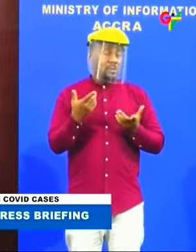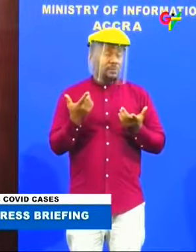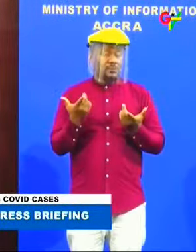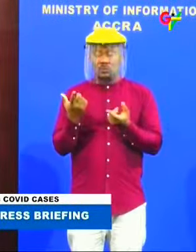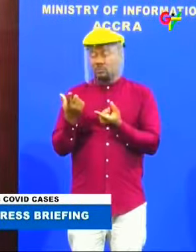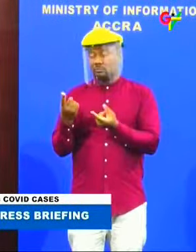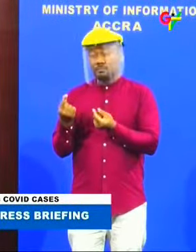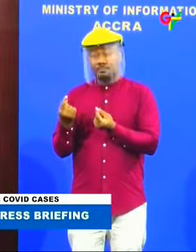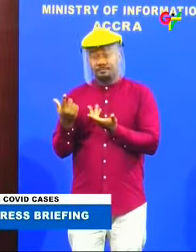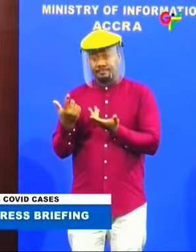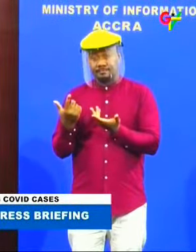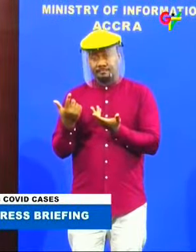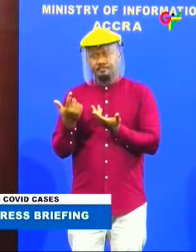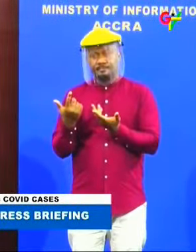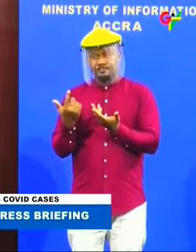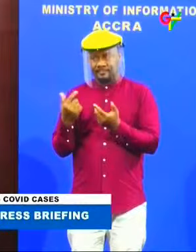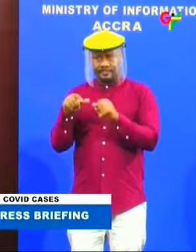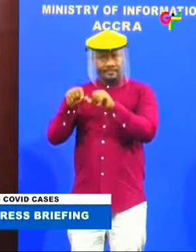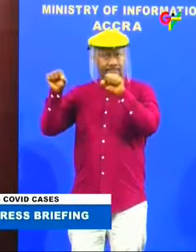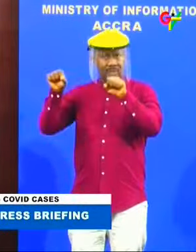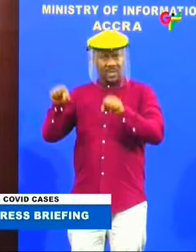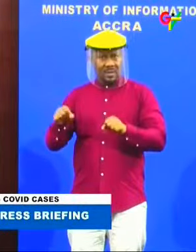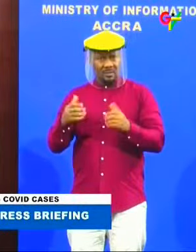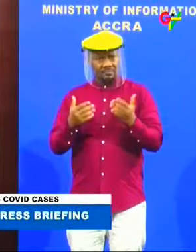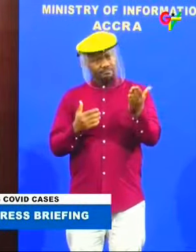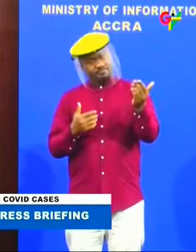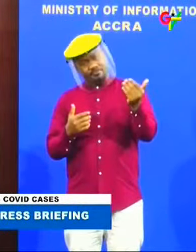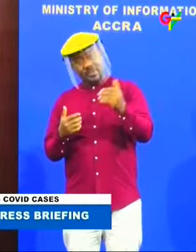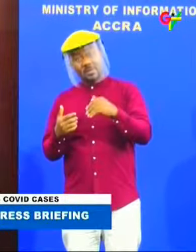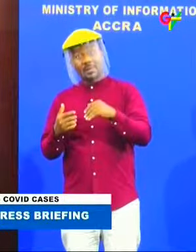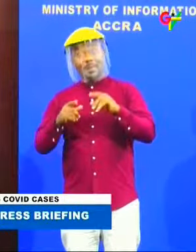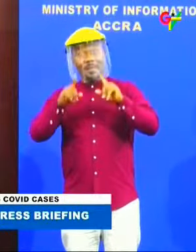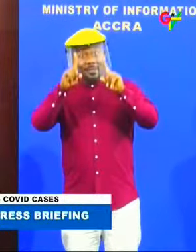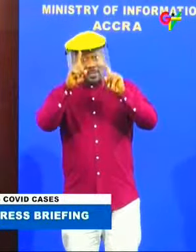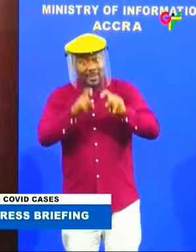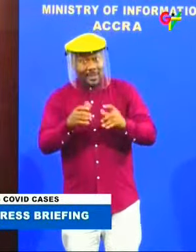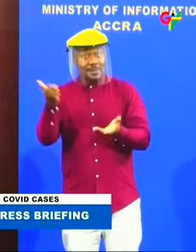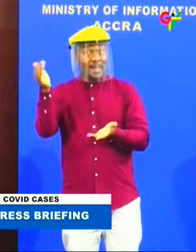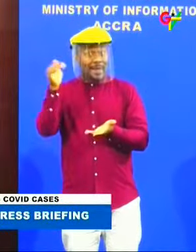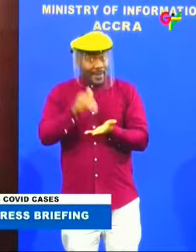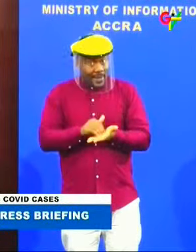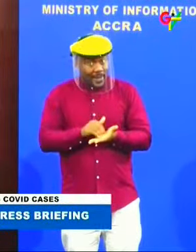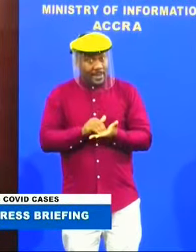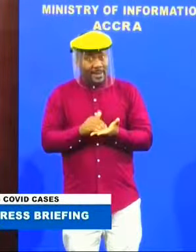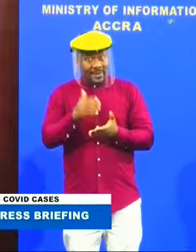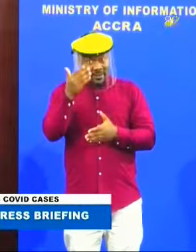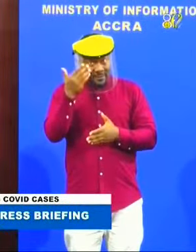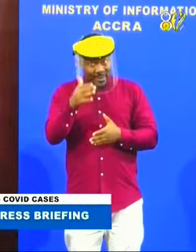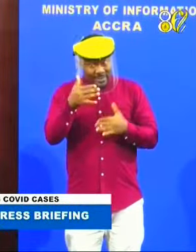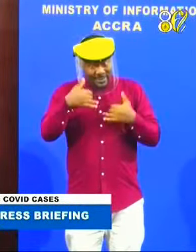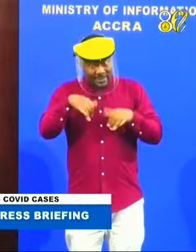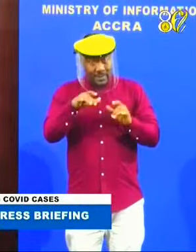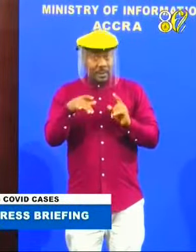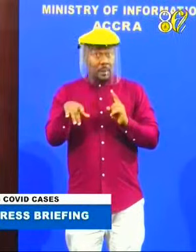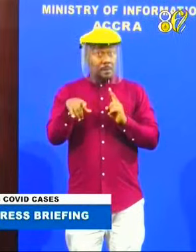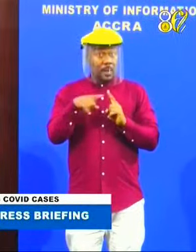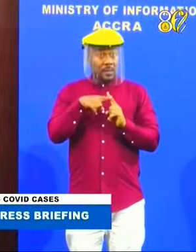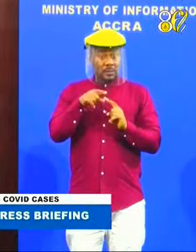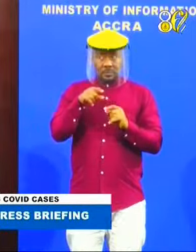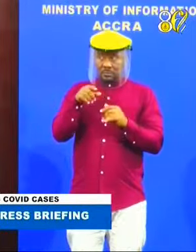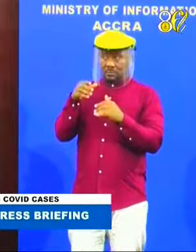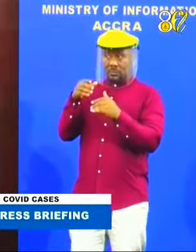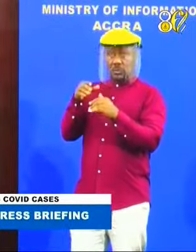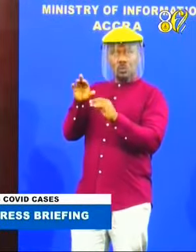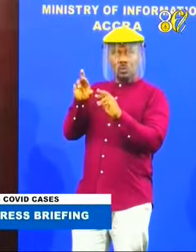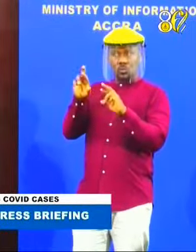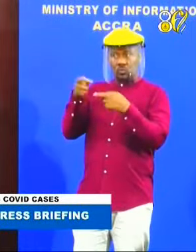the system again retests, and then you are sent down to a holding room